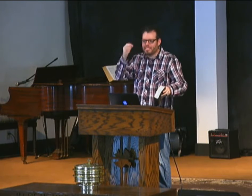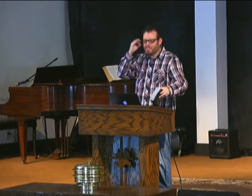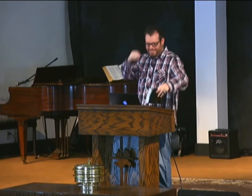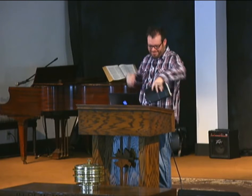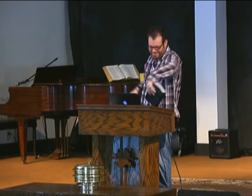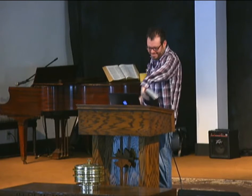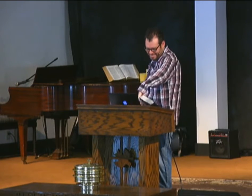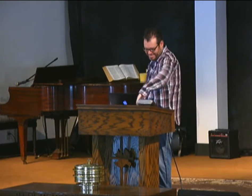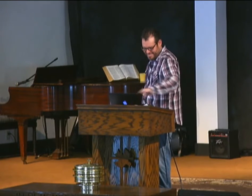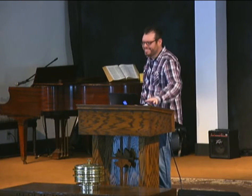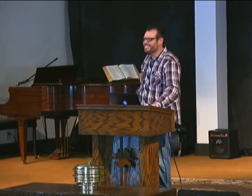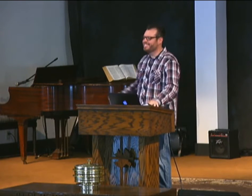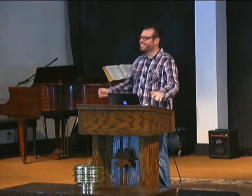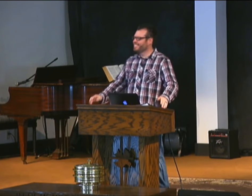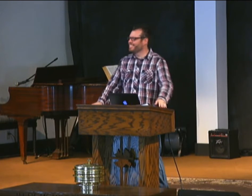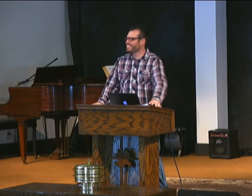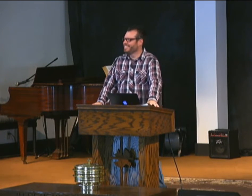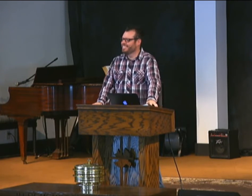Mr. Man.